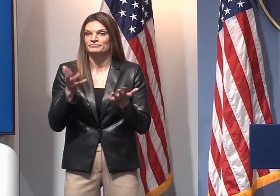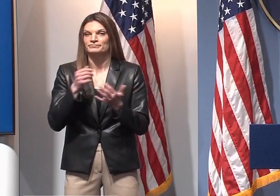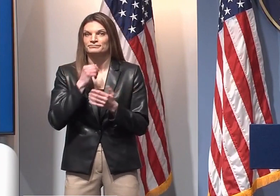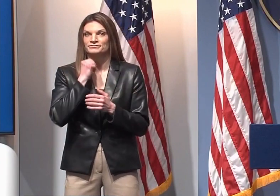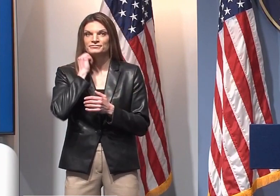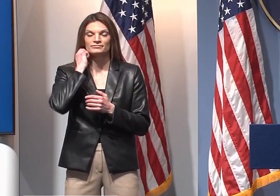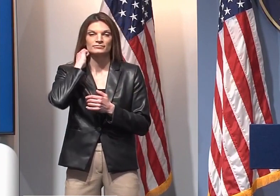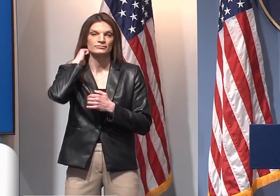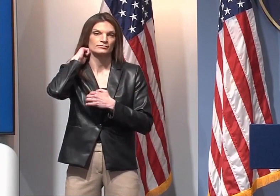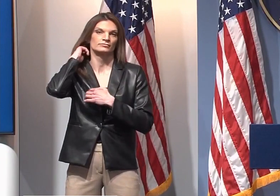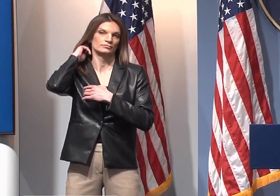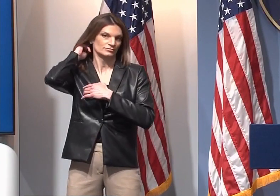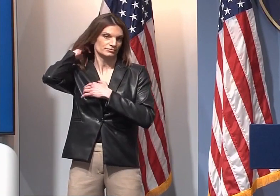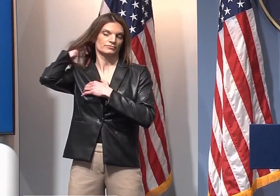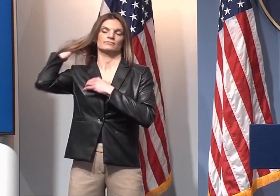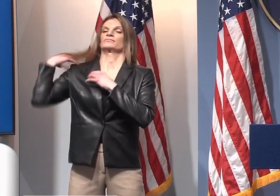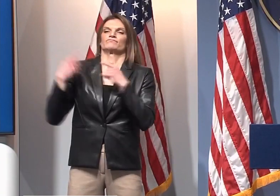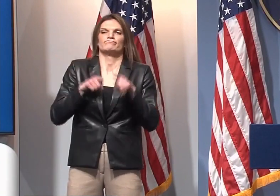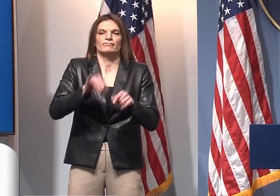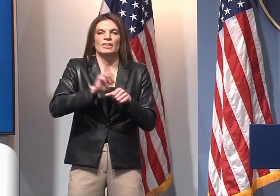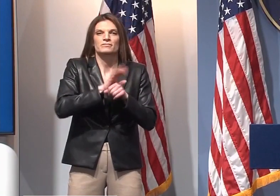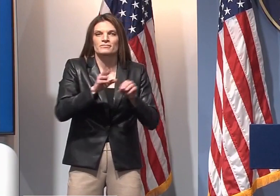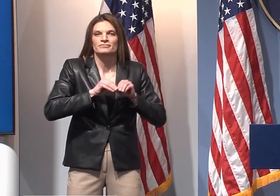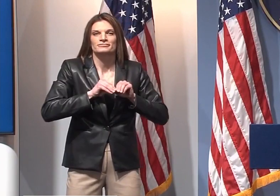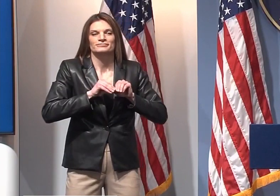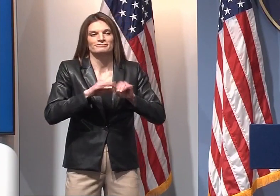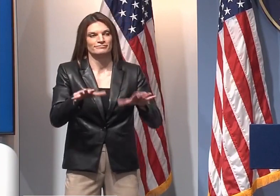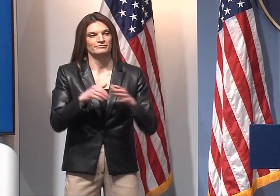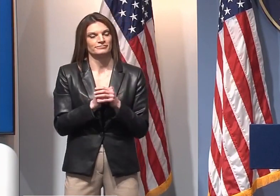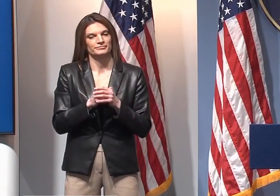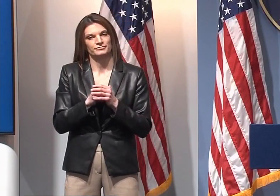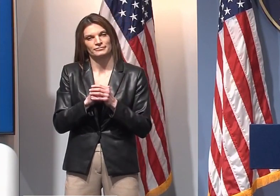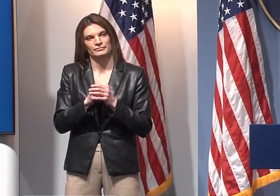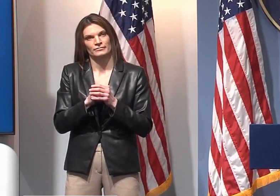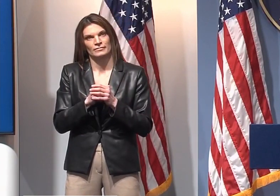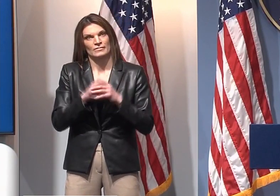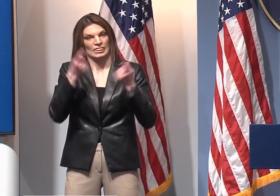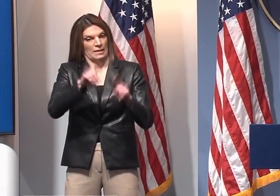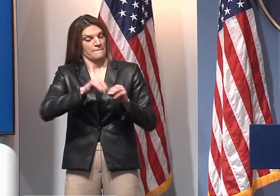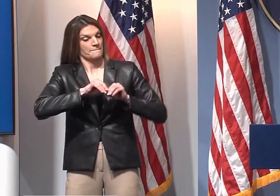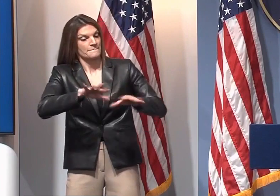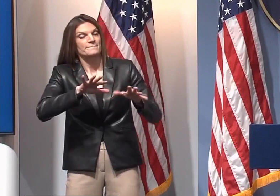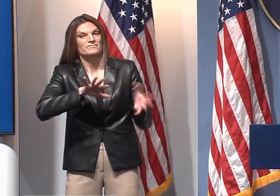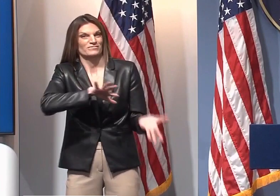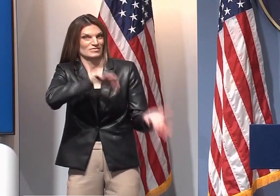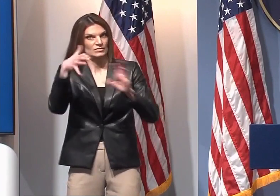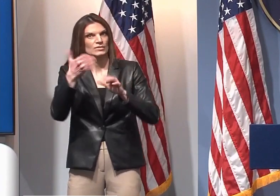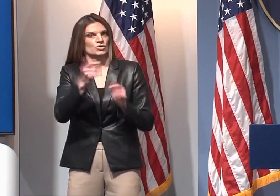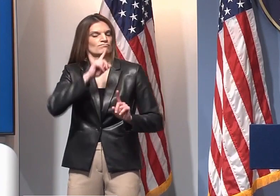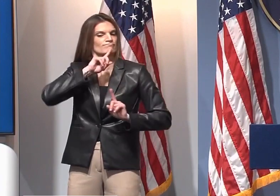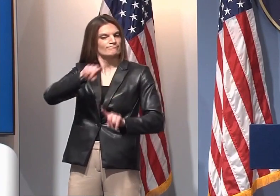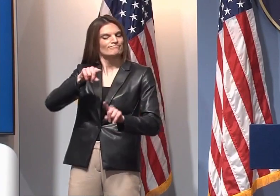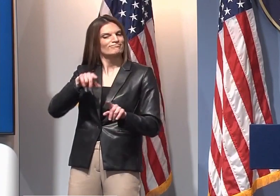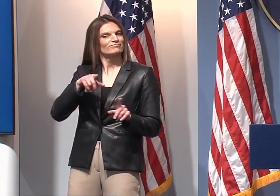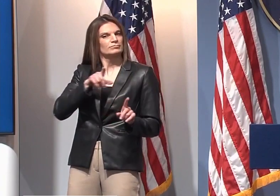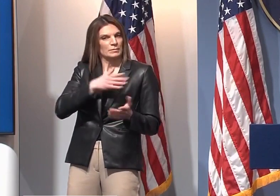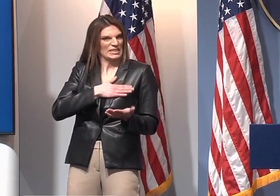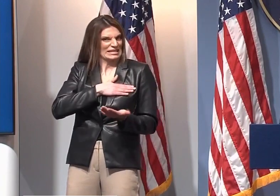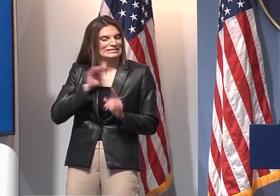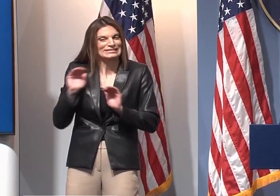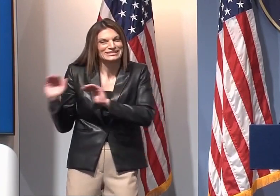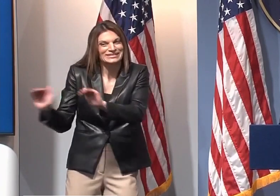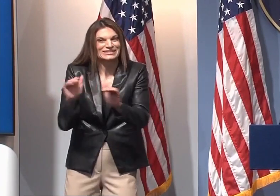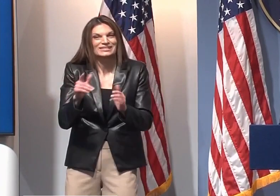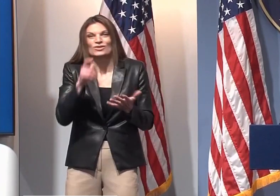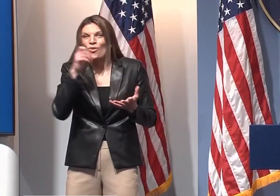Thank you, Governor. During this pandemic, Michigan residents have been told to stay home, limit their travel, do Zoom Thanksgivings, and limit